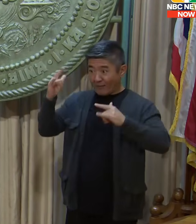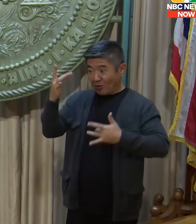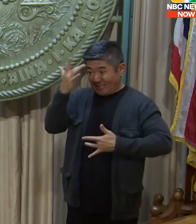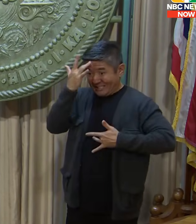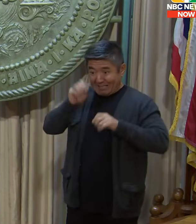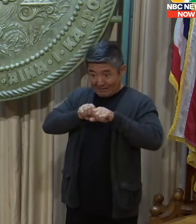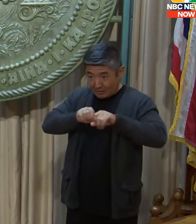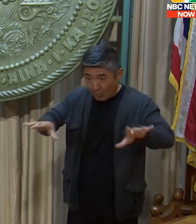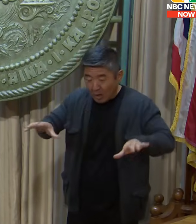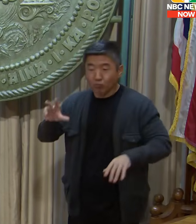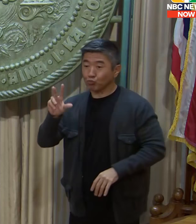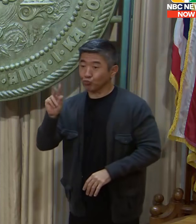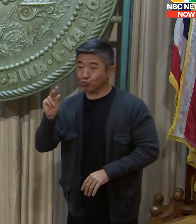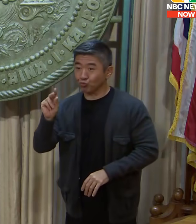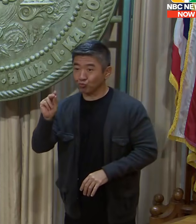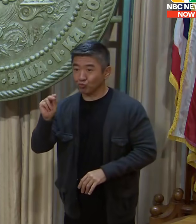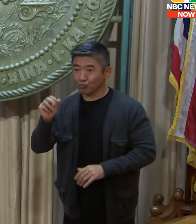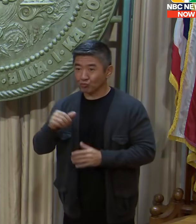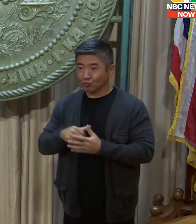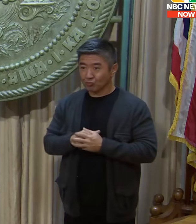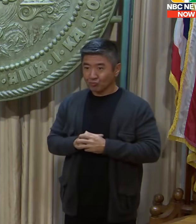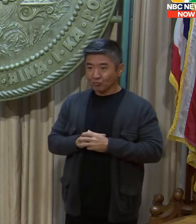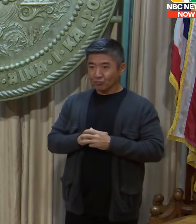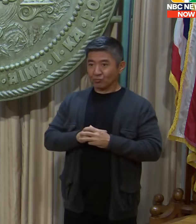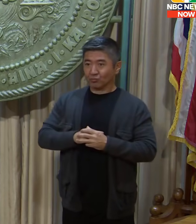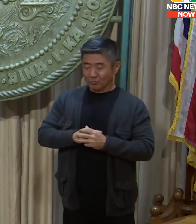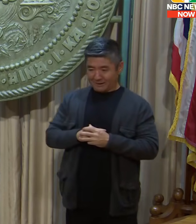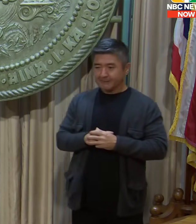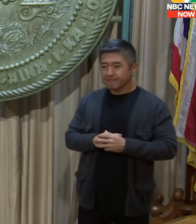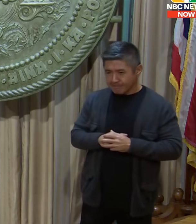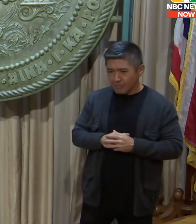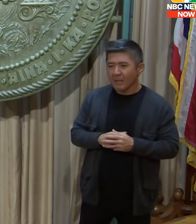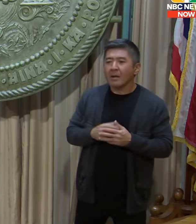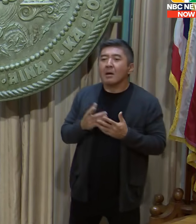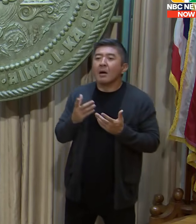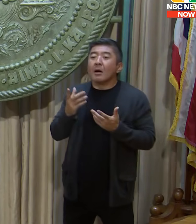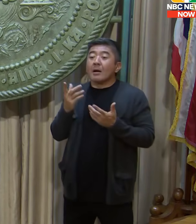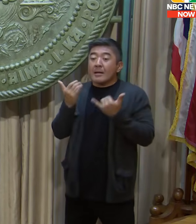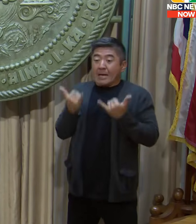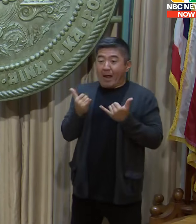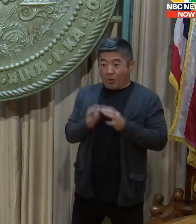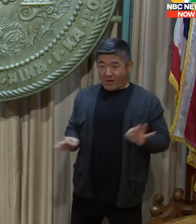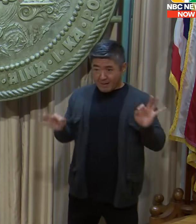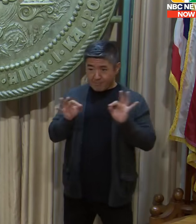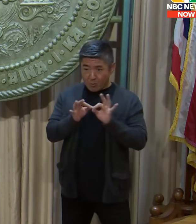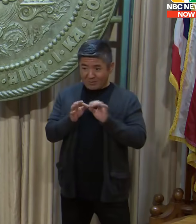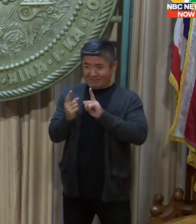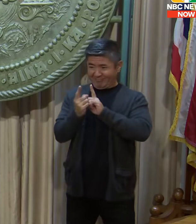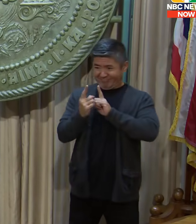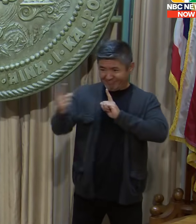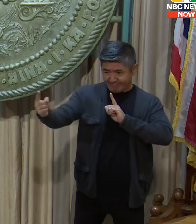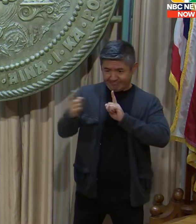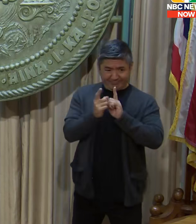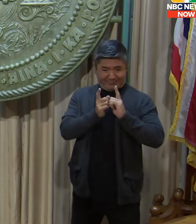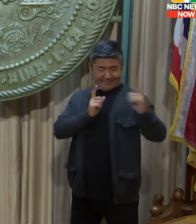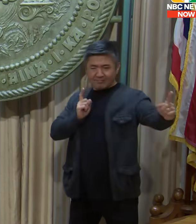and now it's really a question of us focusing on social distancing. It's okay to go out for a